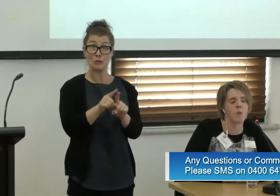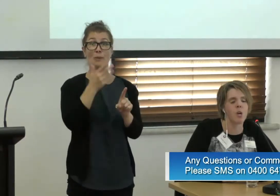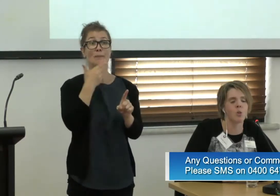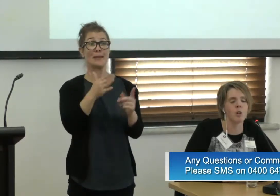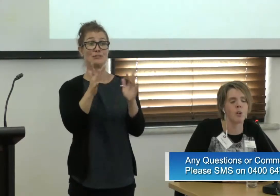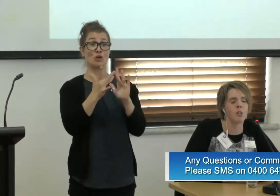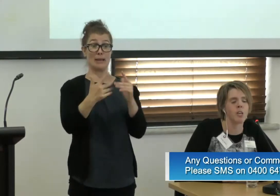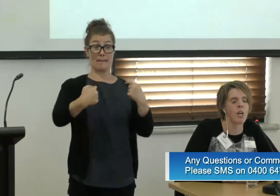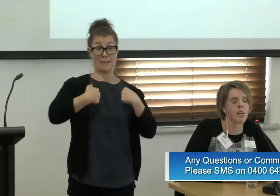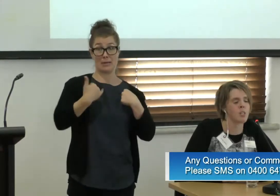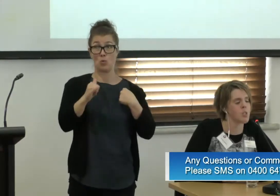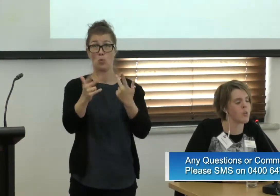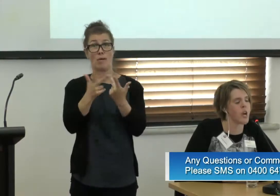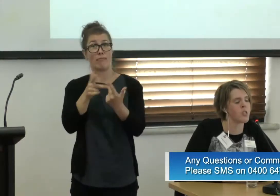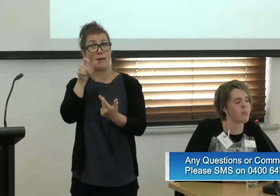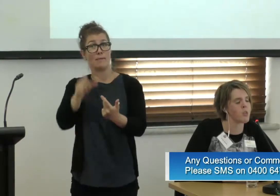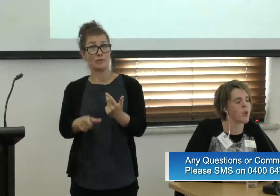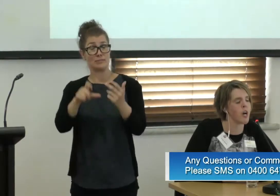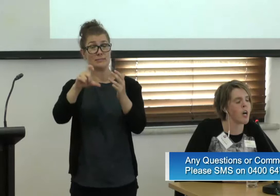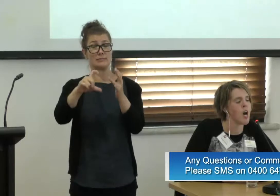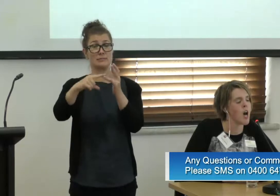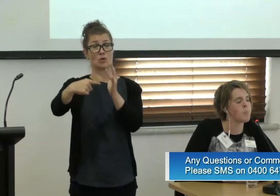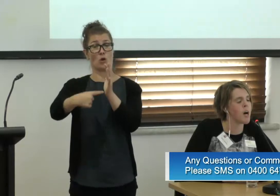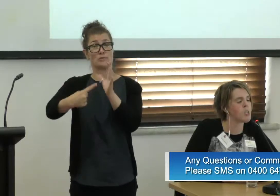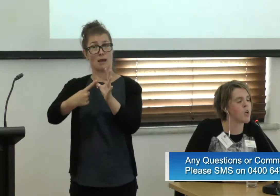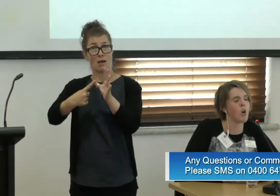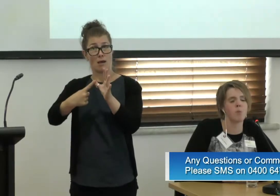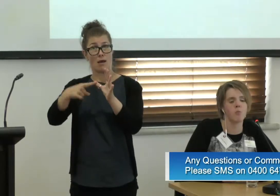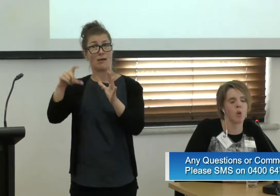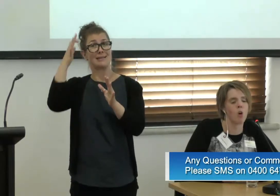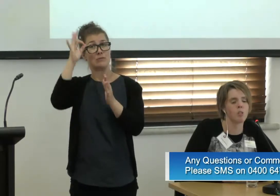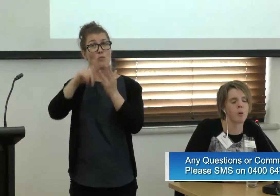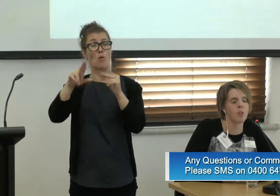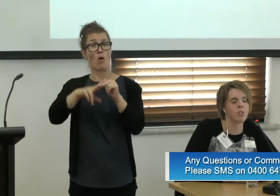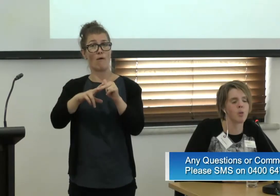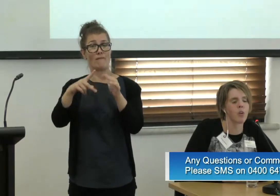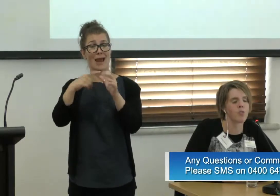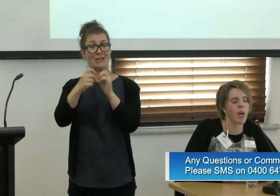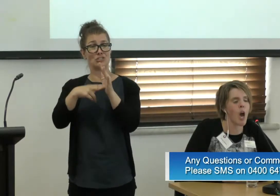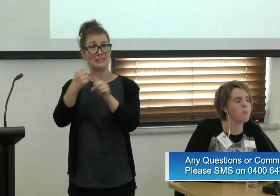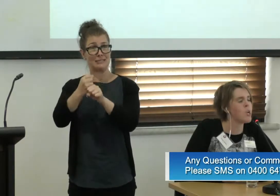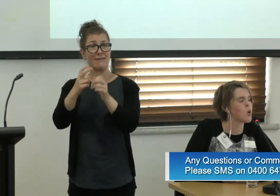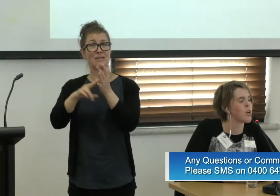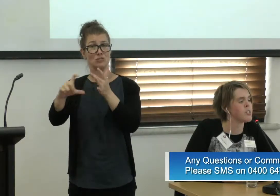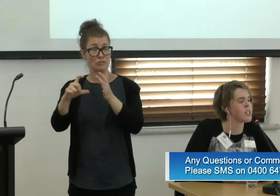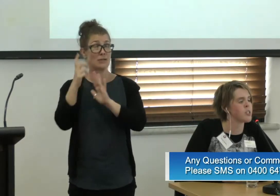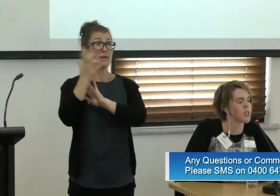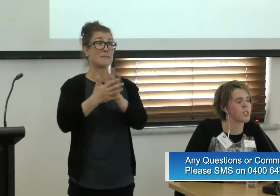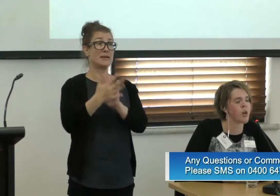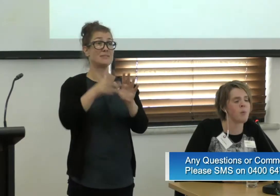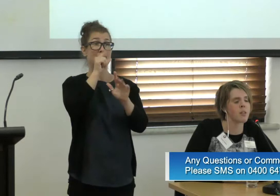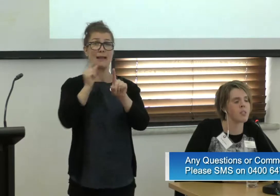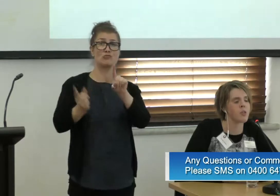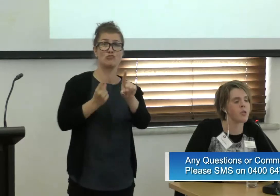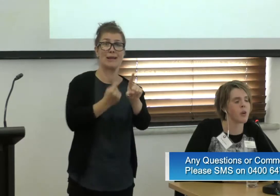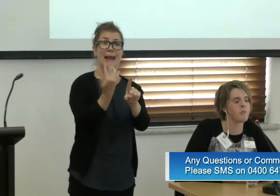with me or someone else at Council on the Ageing Victoria and pass on a copy of your correspondence so we can track how many organisations are concerned